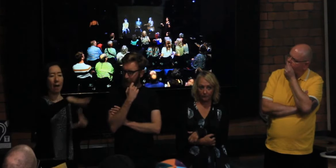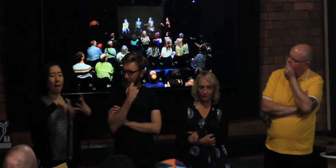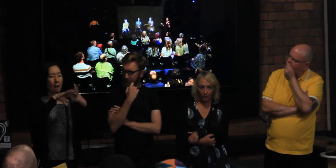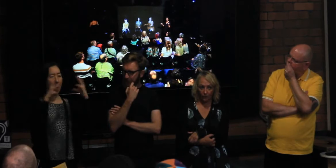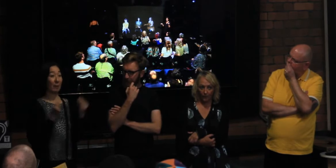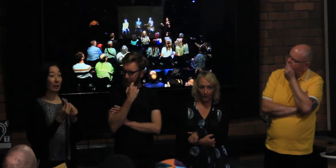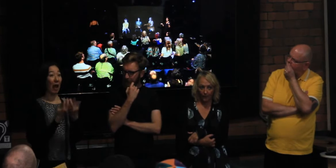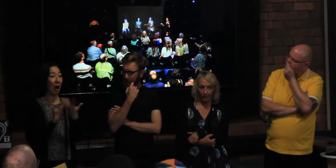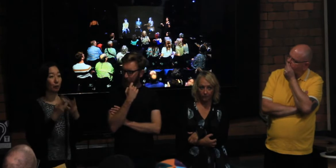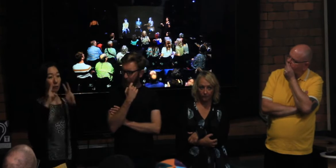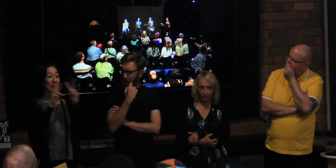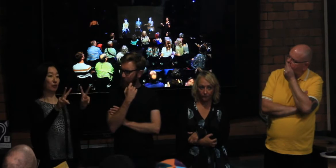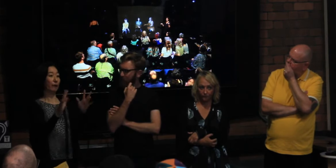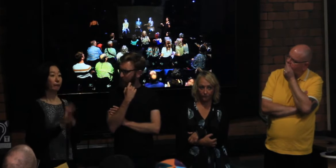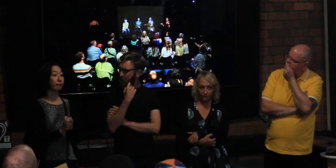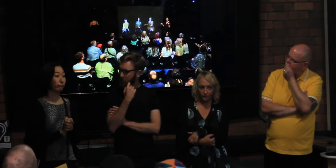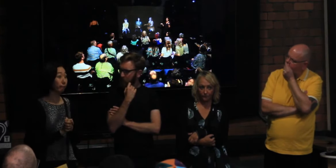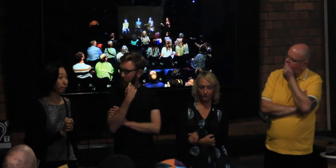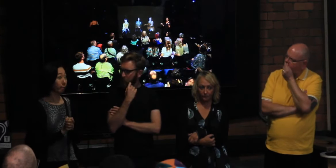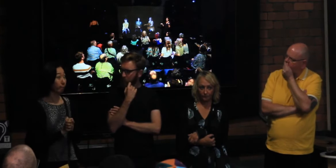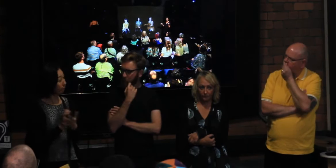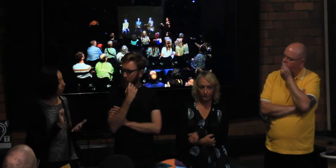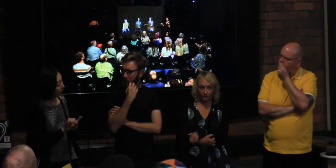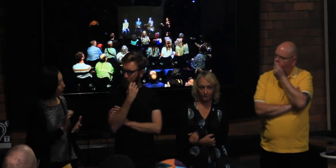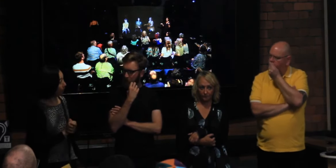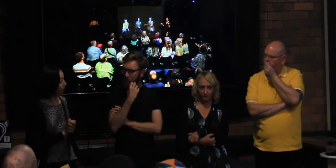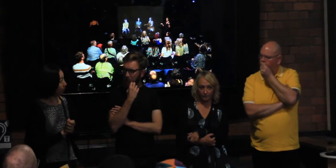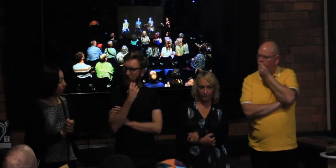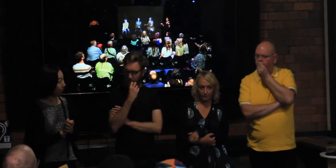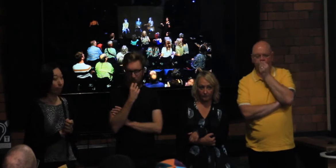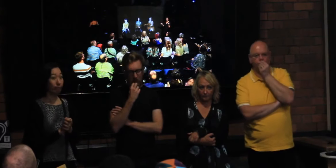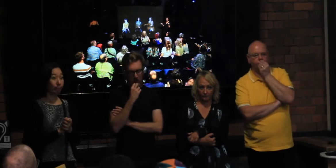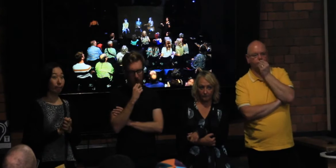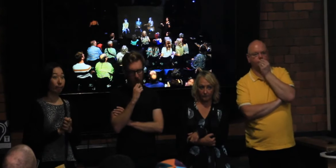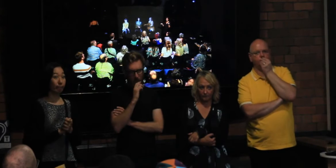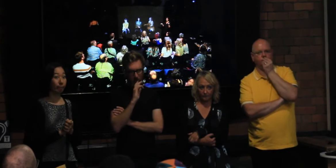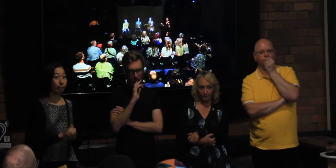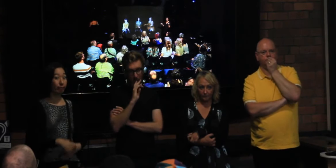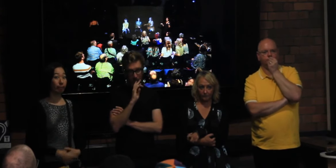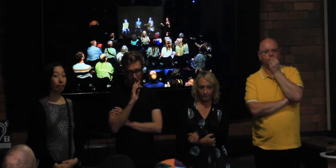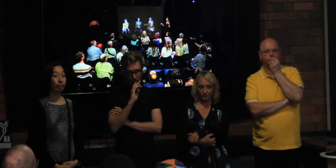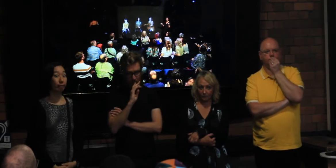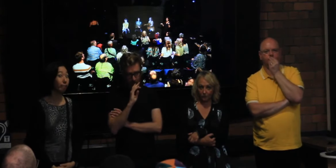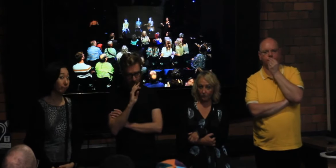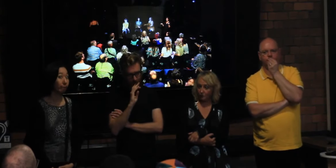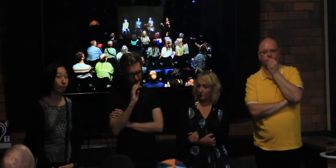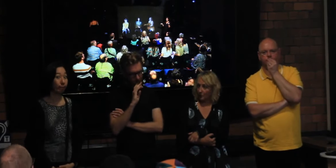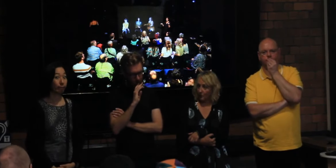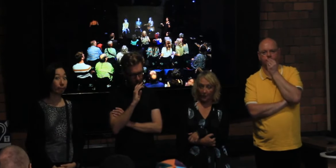animation and the film and the photographic images, but it was all about how to create a really strong, impactful piece of work.